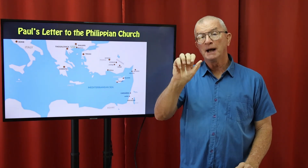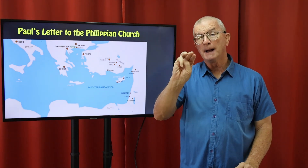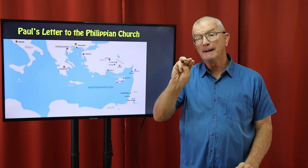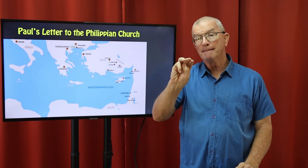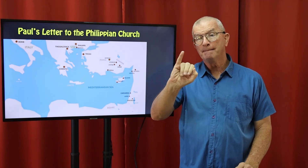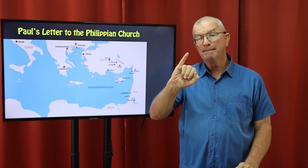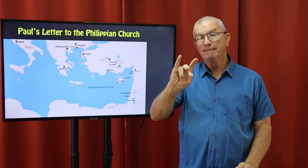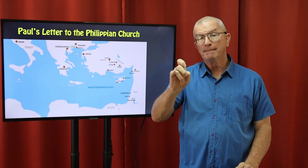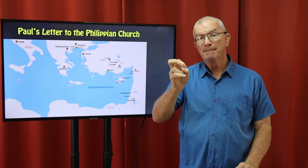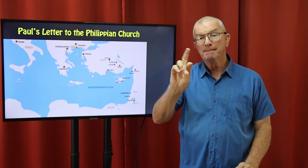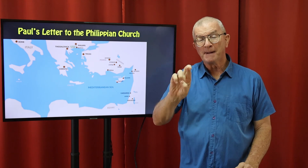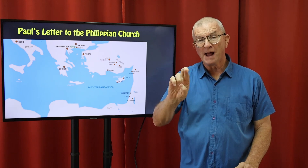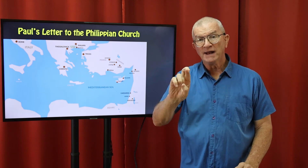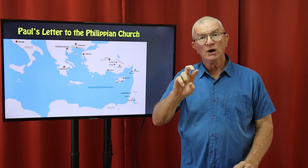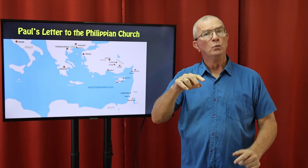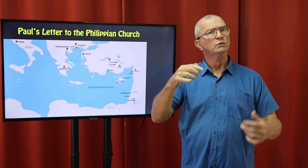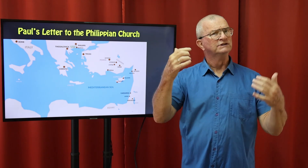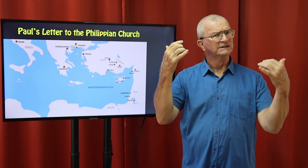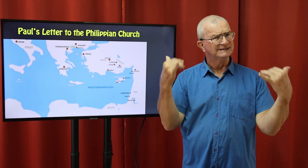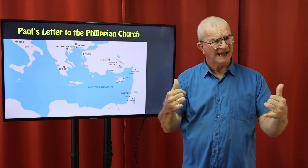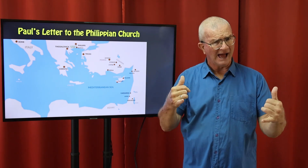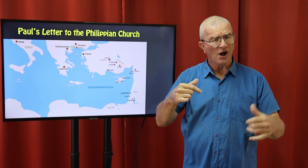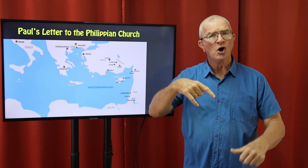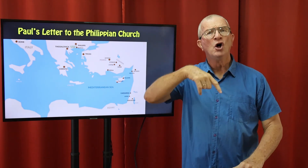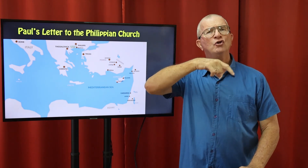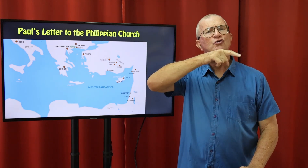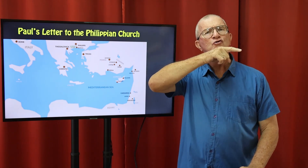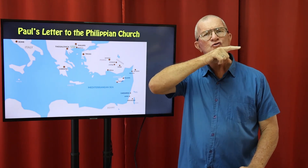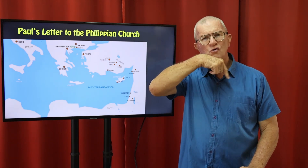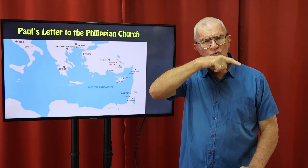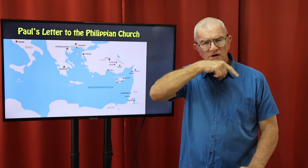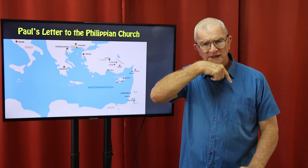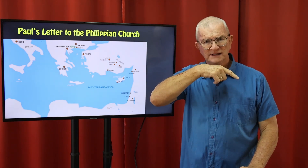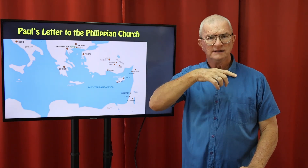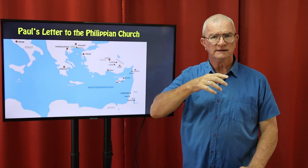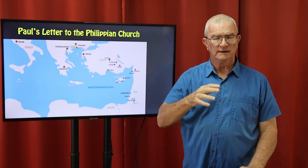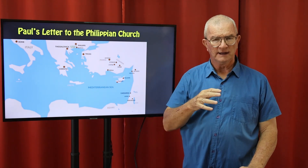Asia Minor, which today is Turkey.